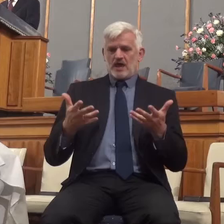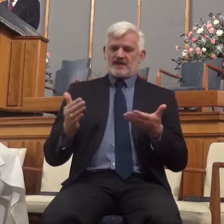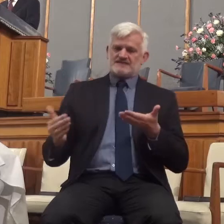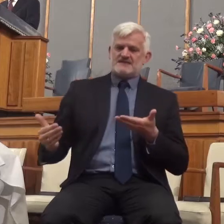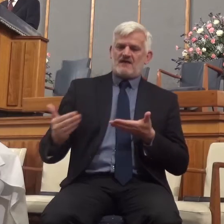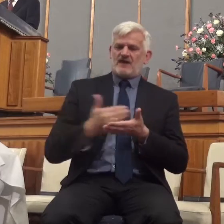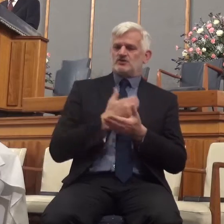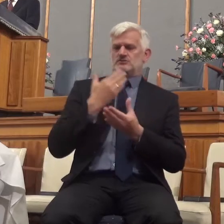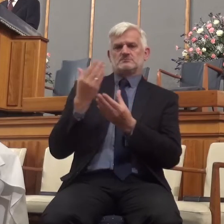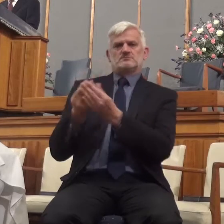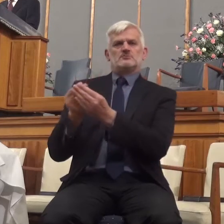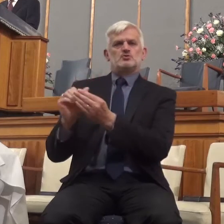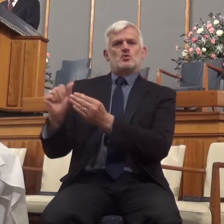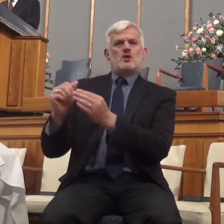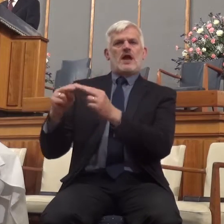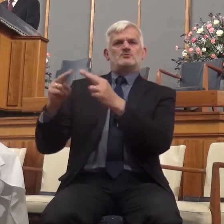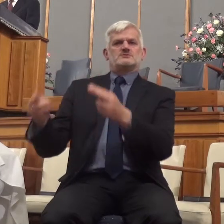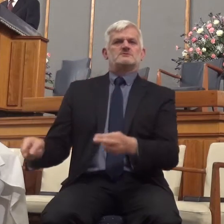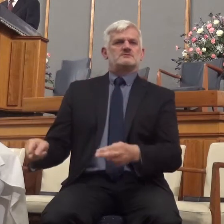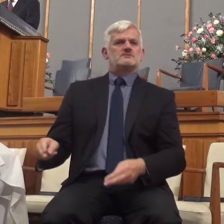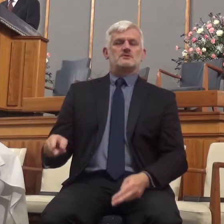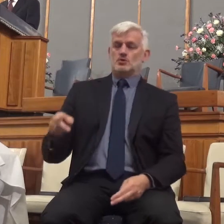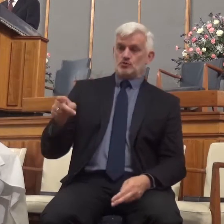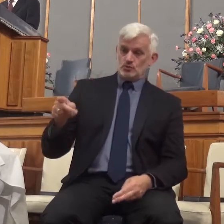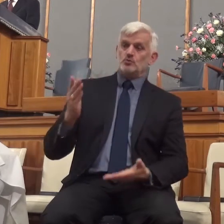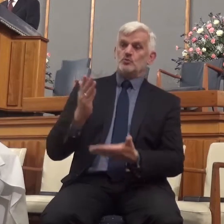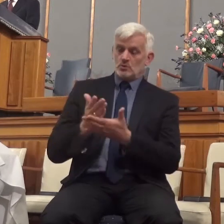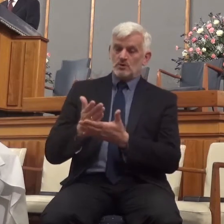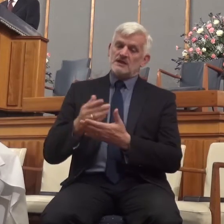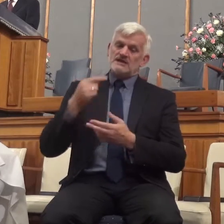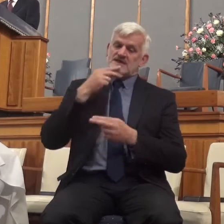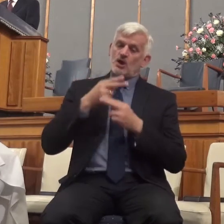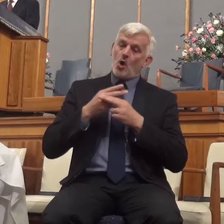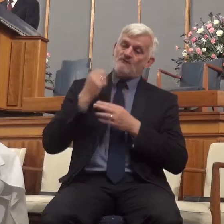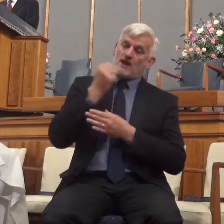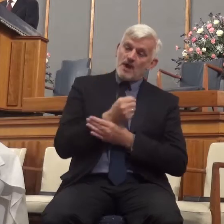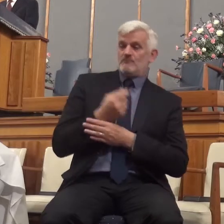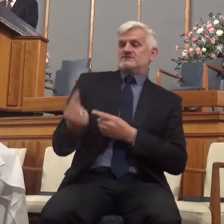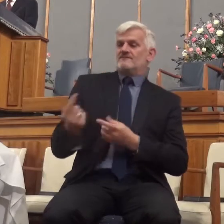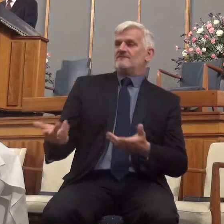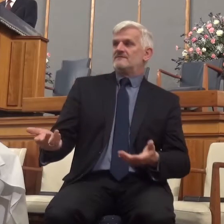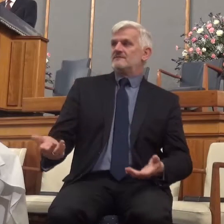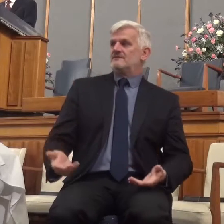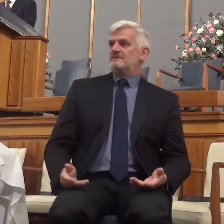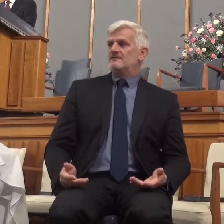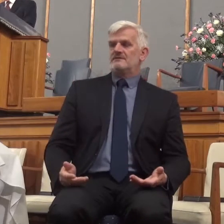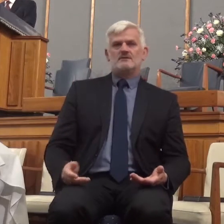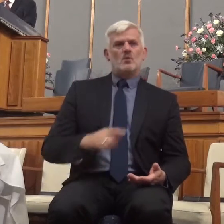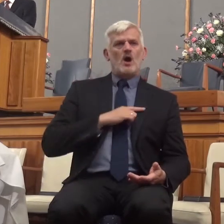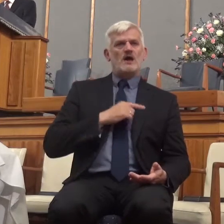this house, for as much as he also is the son of Abraham. For the Son of